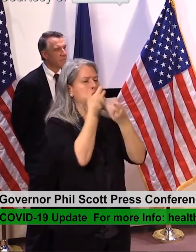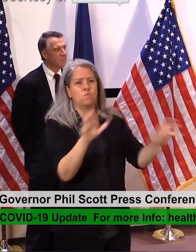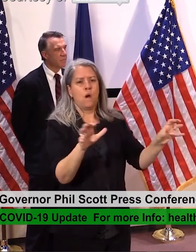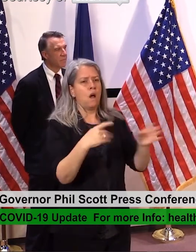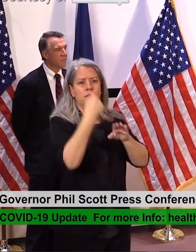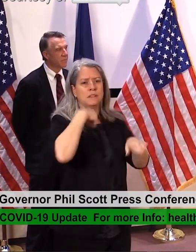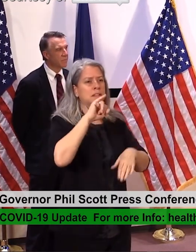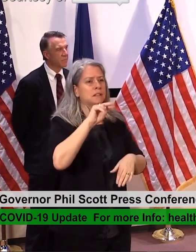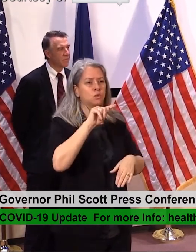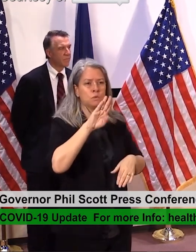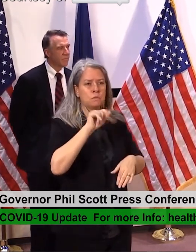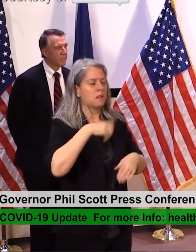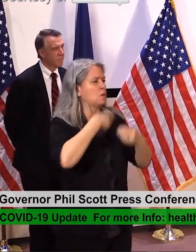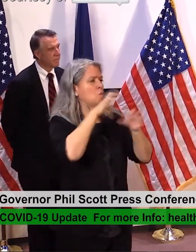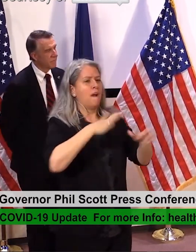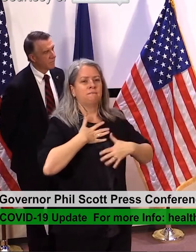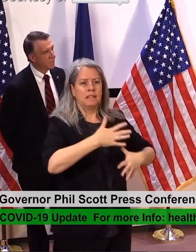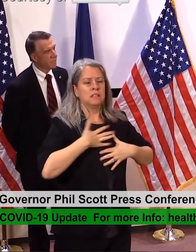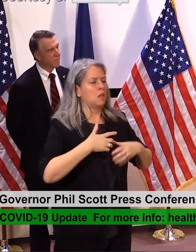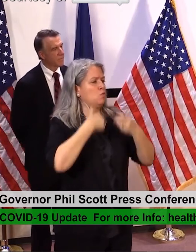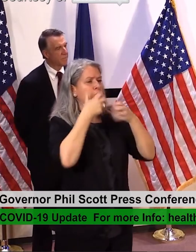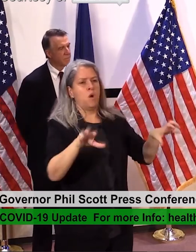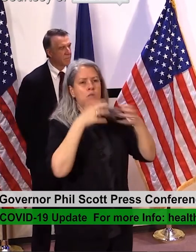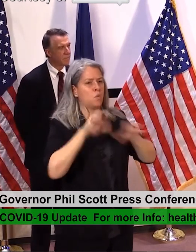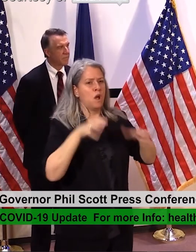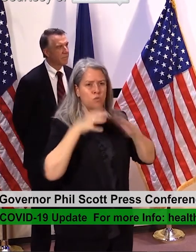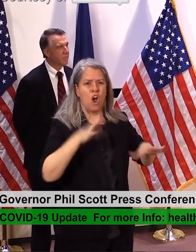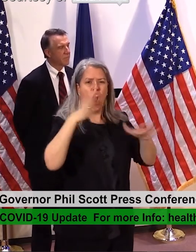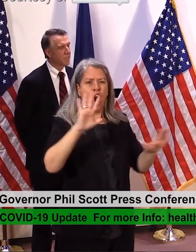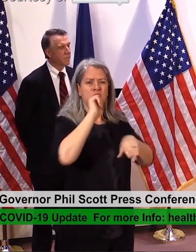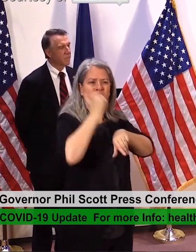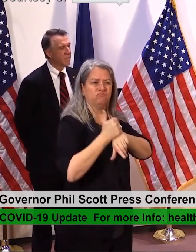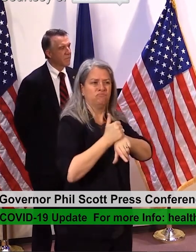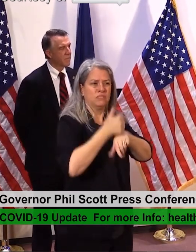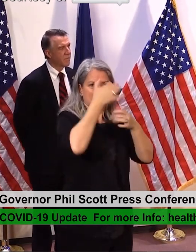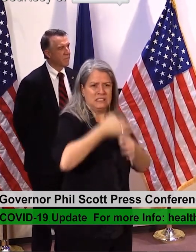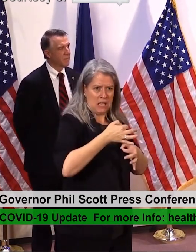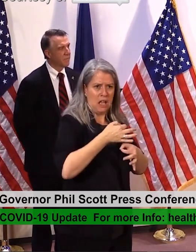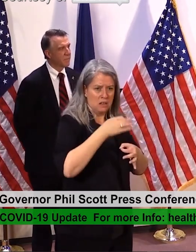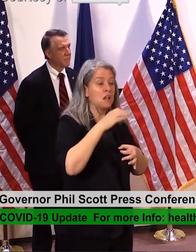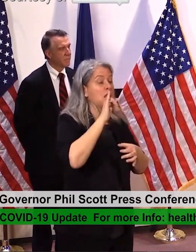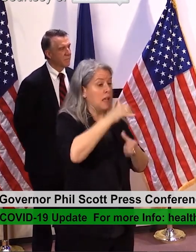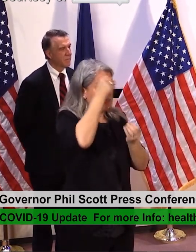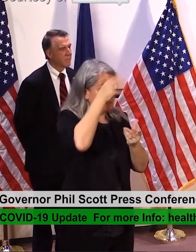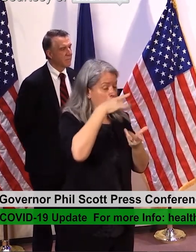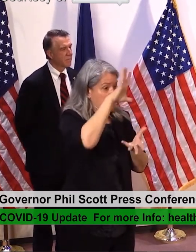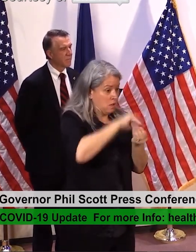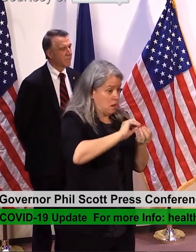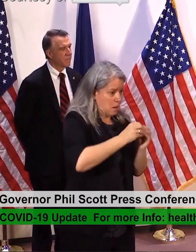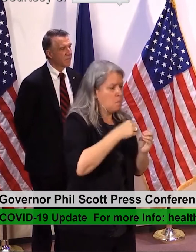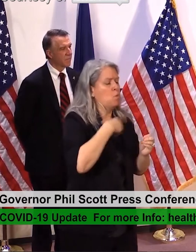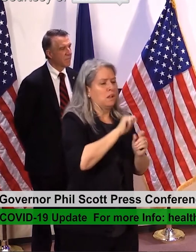taken, and factor that in as we begin to look at our modeling for surge and how many